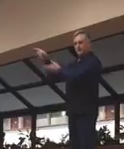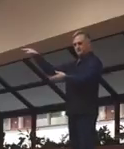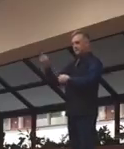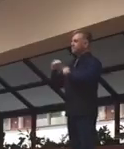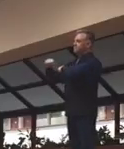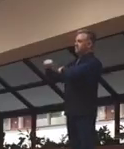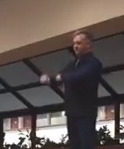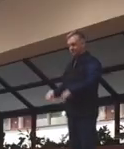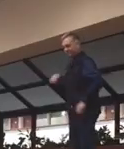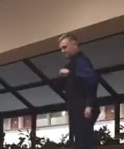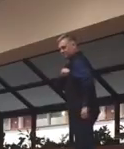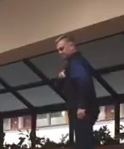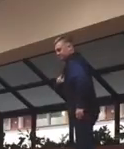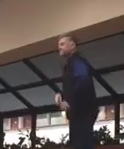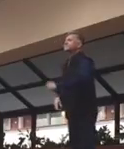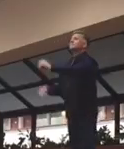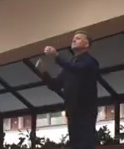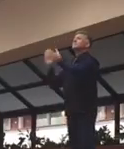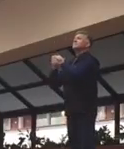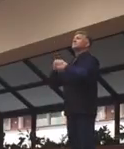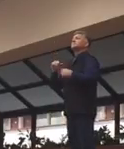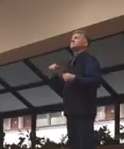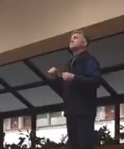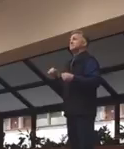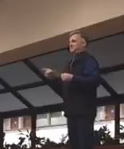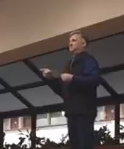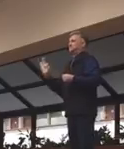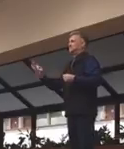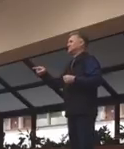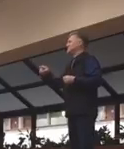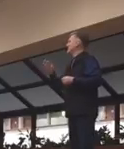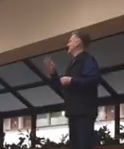thank you. I like the applause. All right, I got you. You got my back.